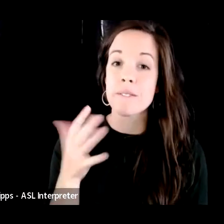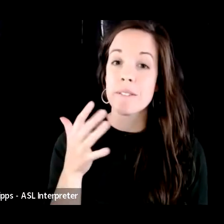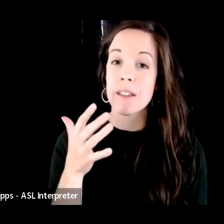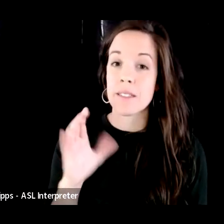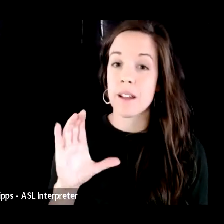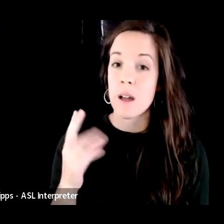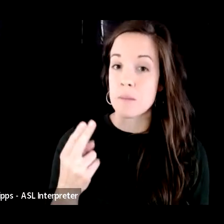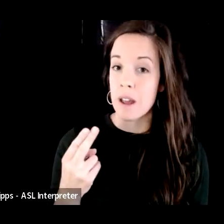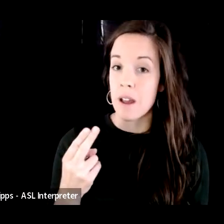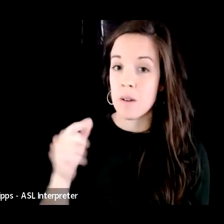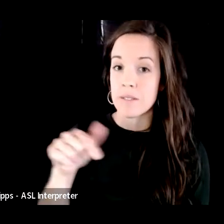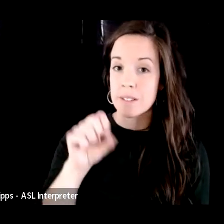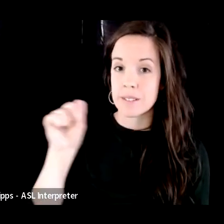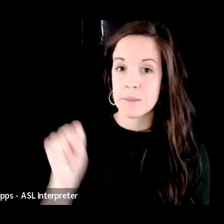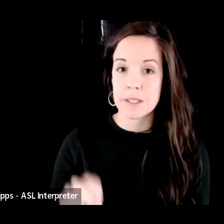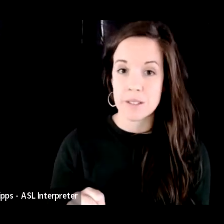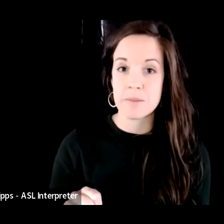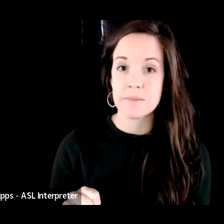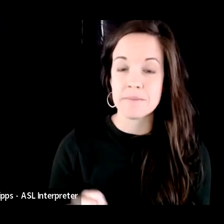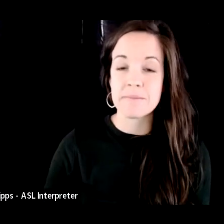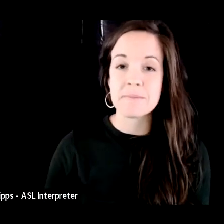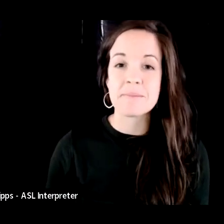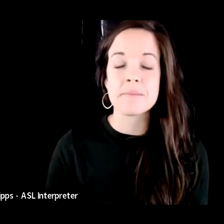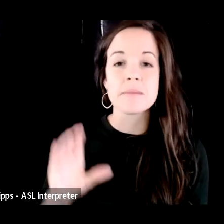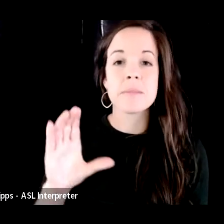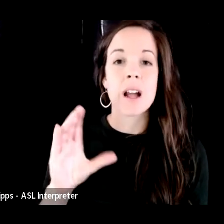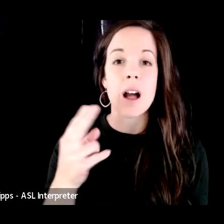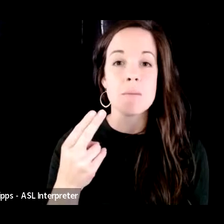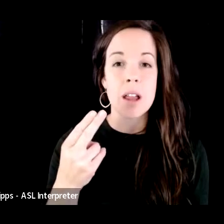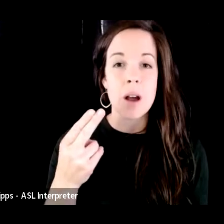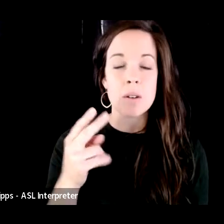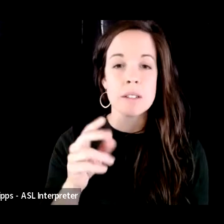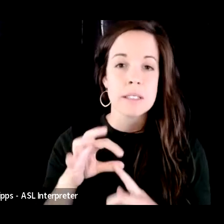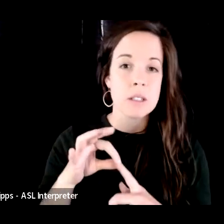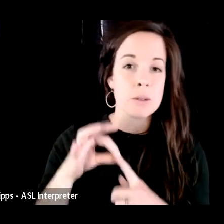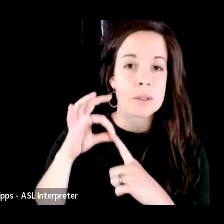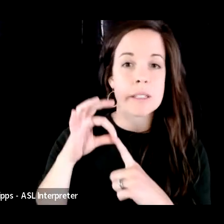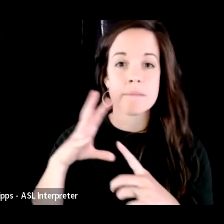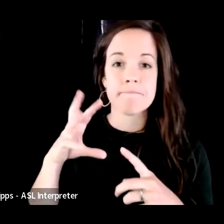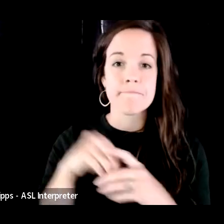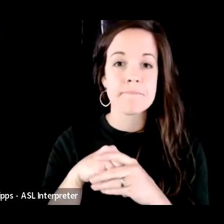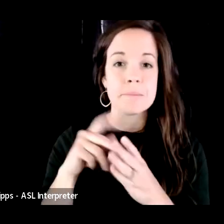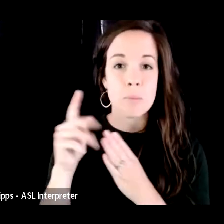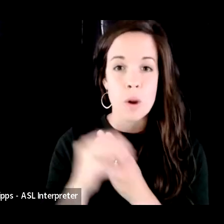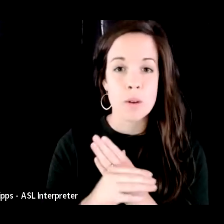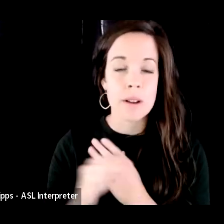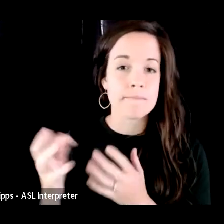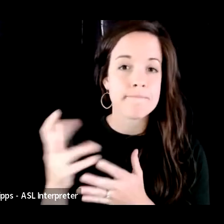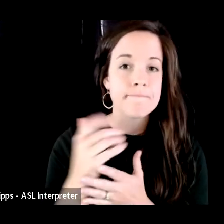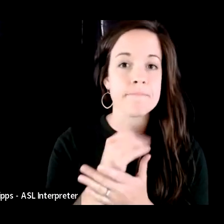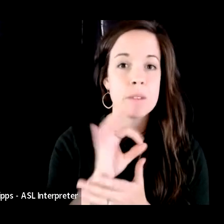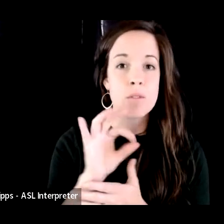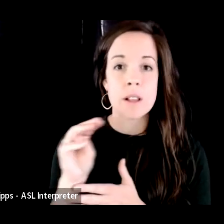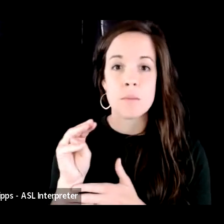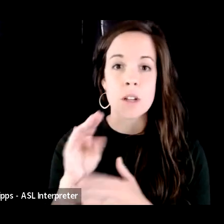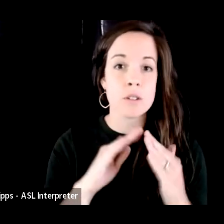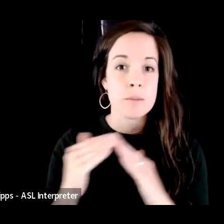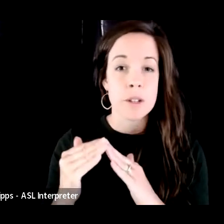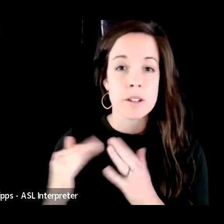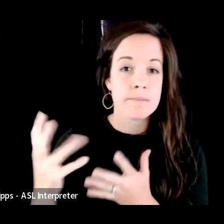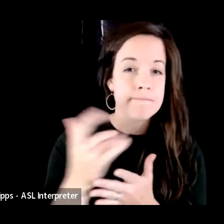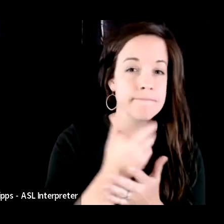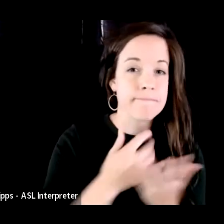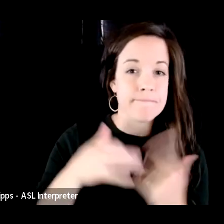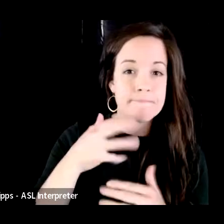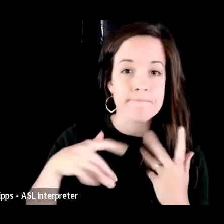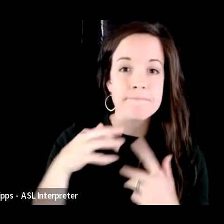the semester. Common Hour is a unique and inclusive program that brings the Franklin and Marshall community together weekly